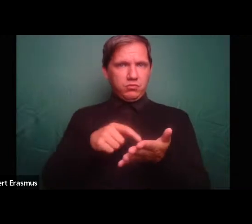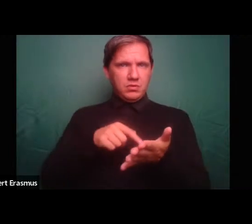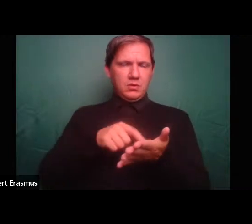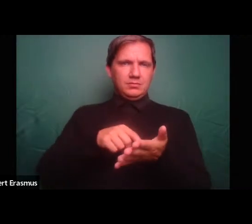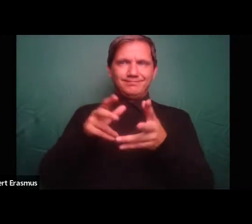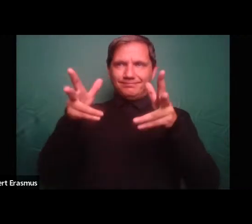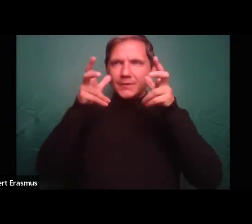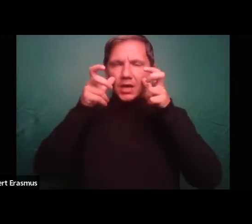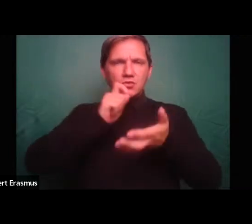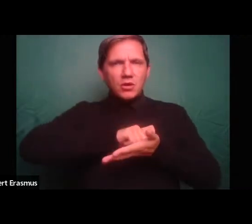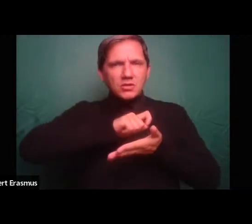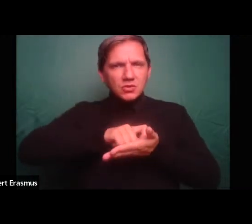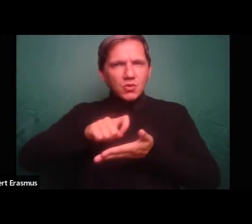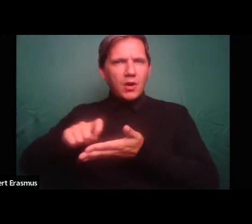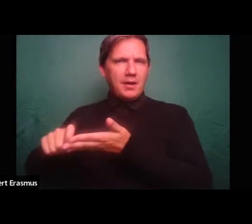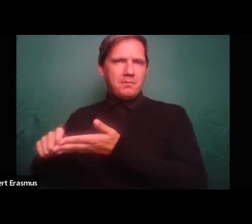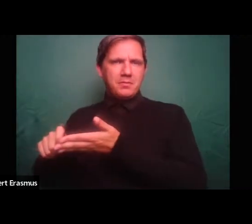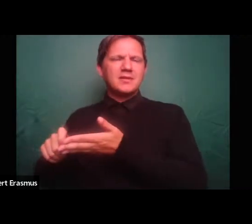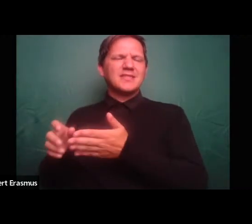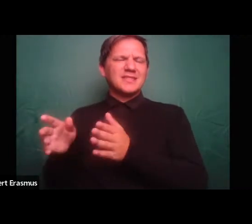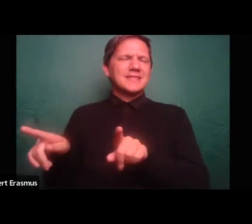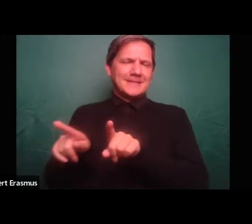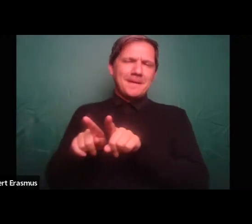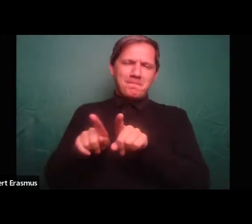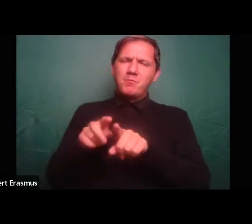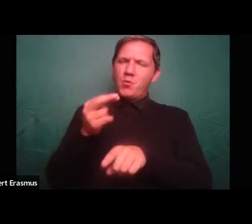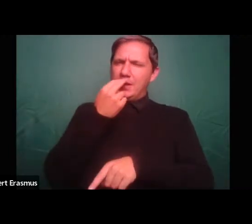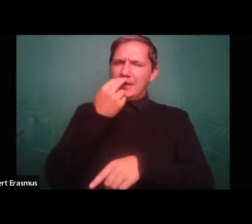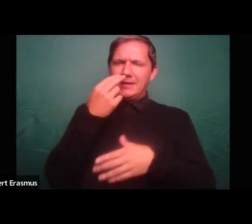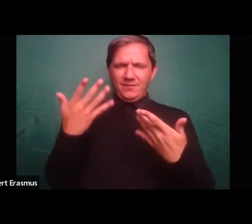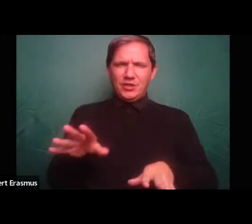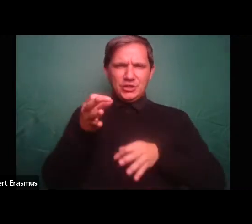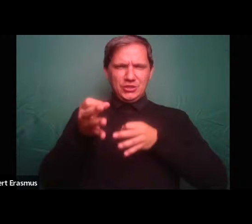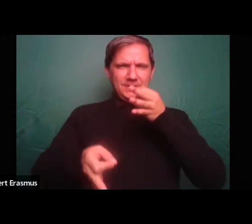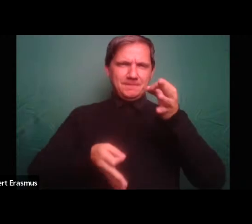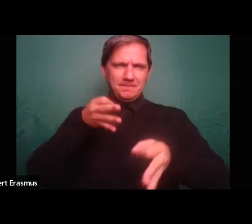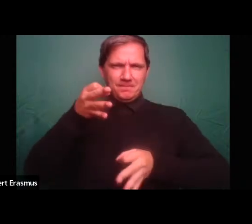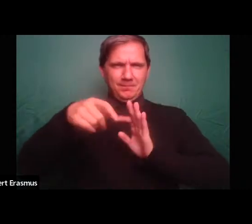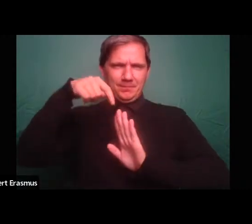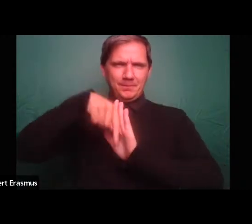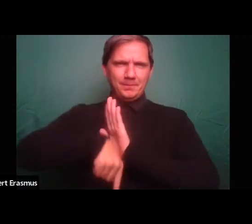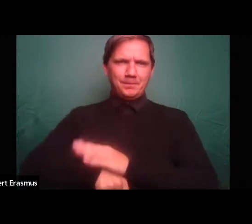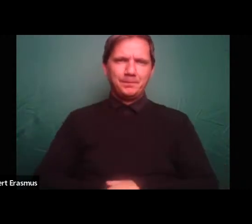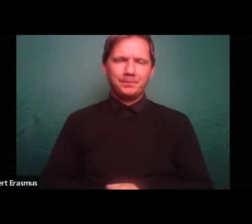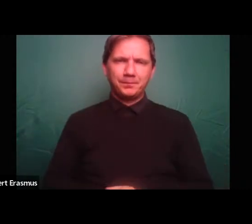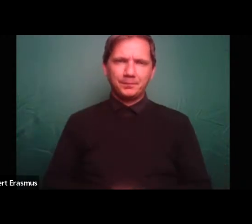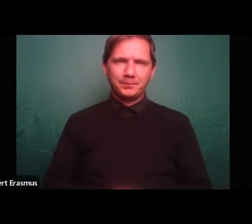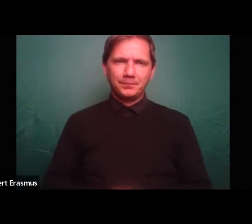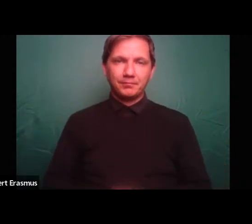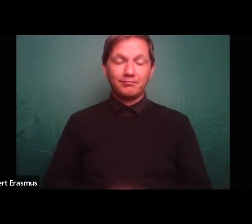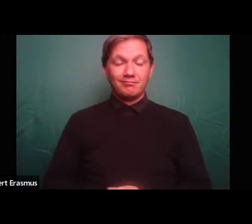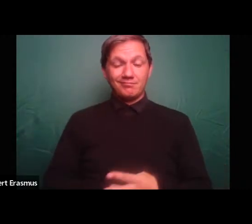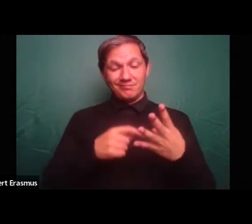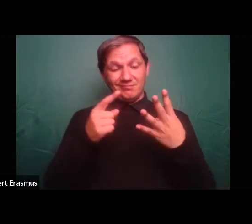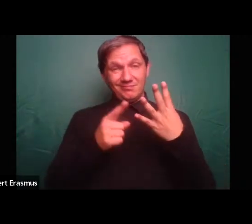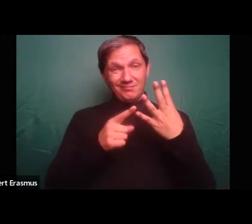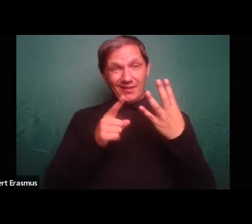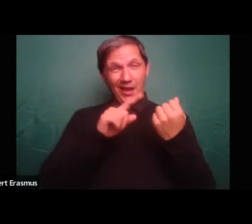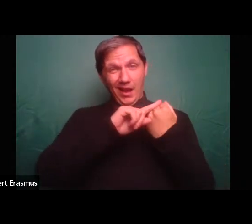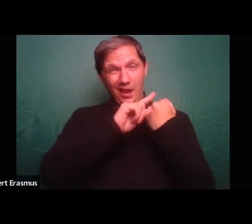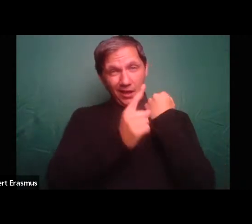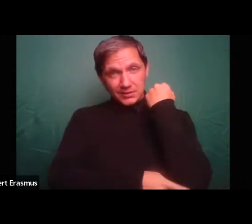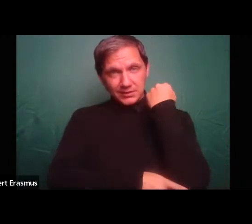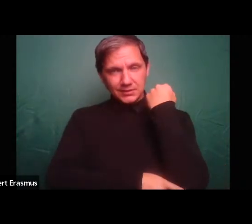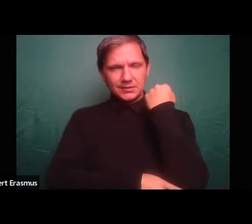Yes, and Modiegi has gone into this in quite a bit of detail. And then lastly, how institutes